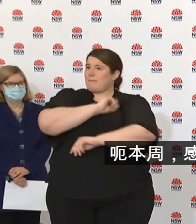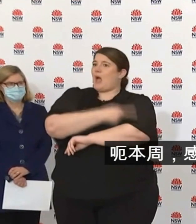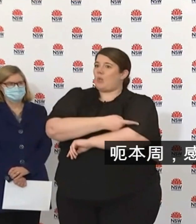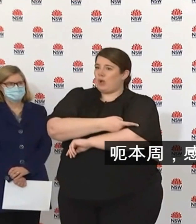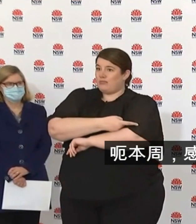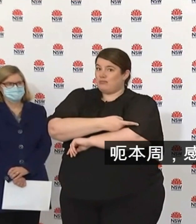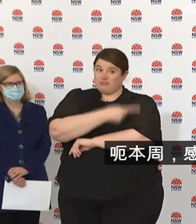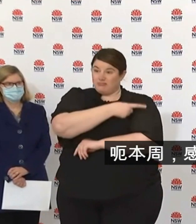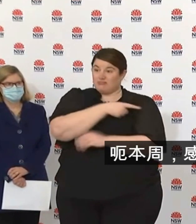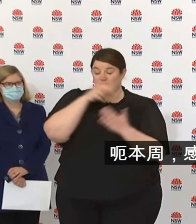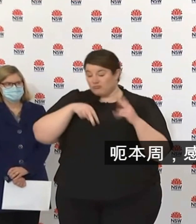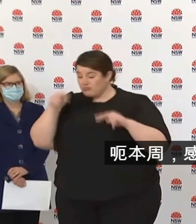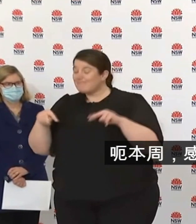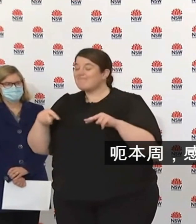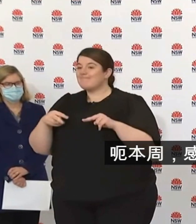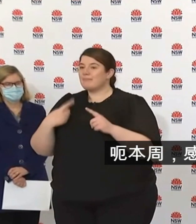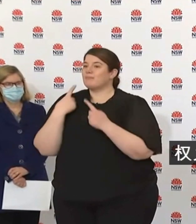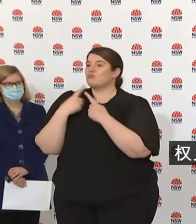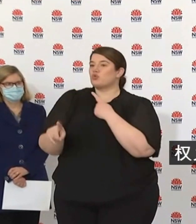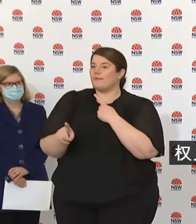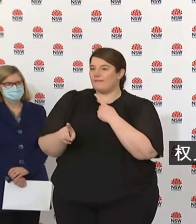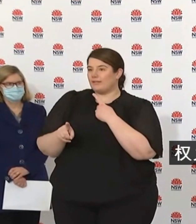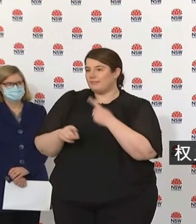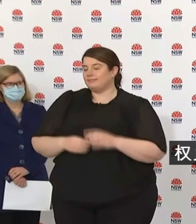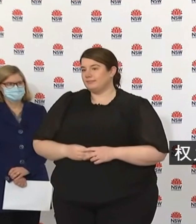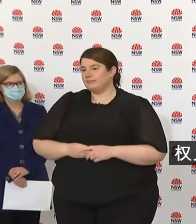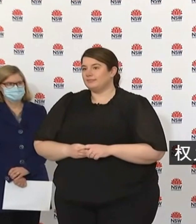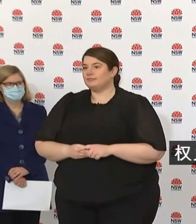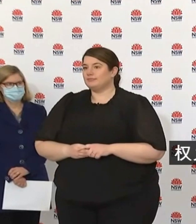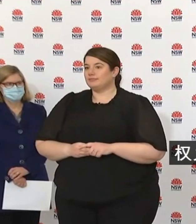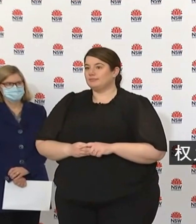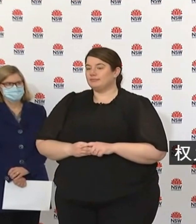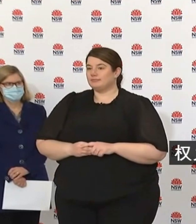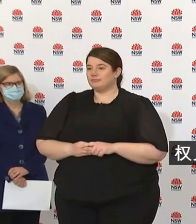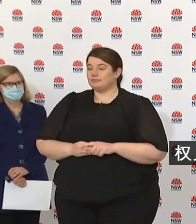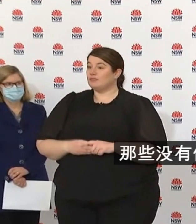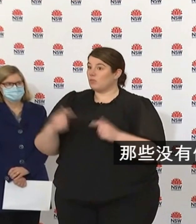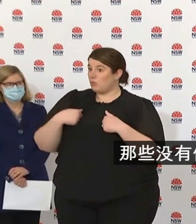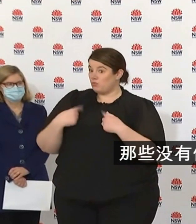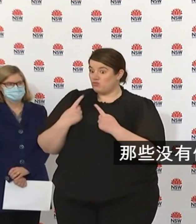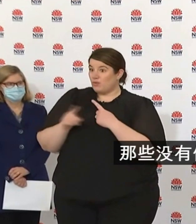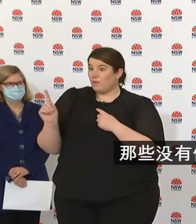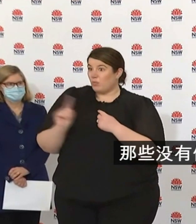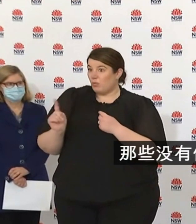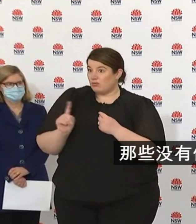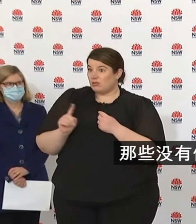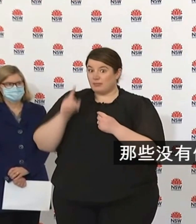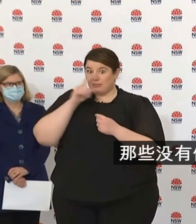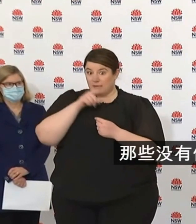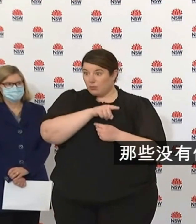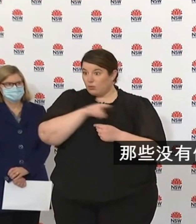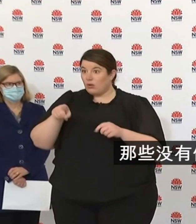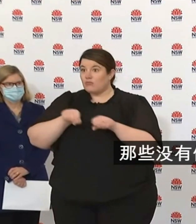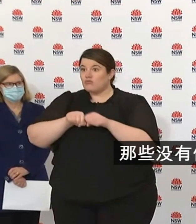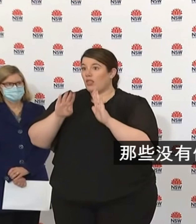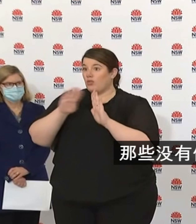you to Premier and Cabinet Crisis for providing those powers. The powers particularly will focus on those people who are not doing the